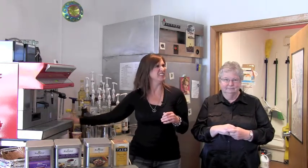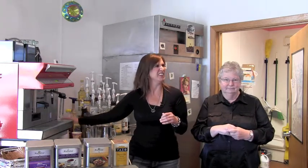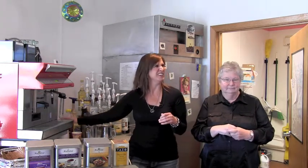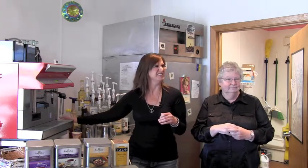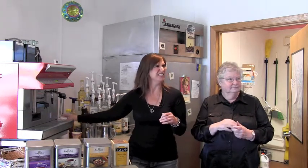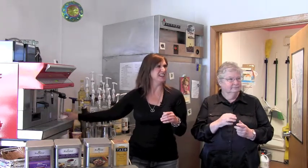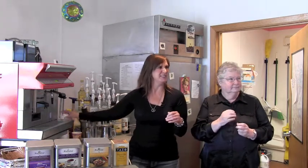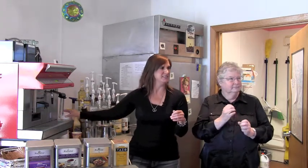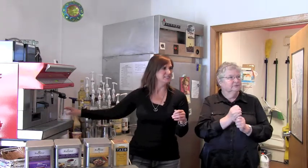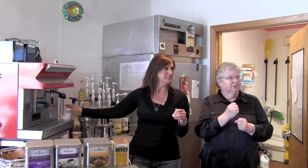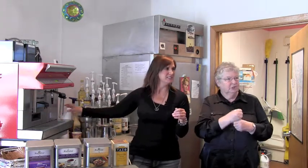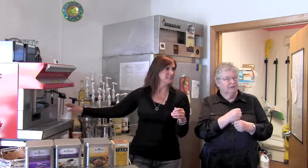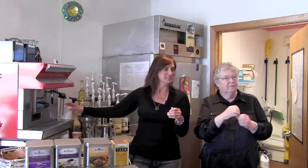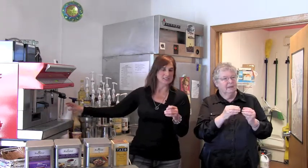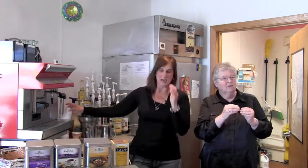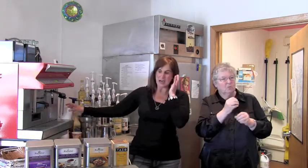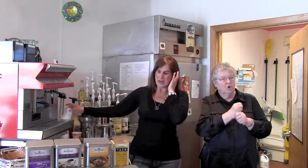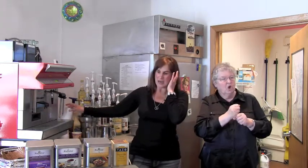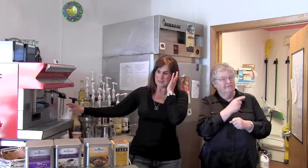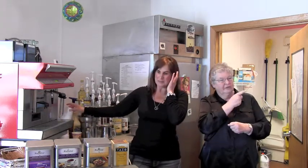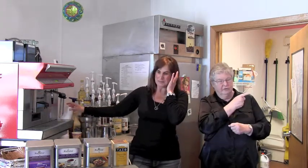Yeah, I think you can. Okay. Yeah. All right.